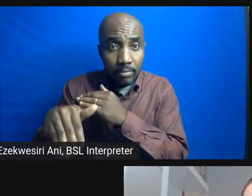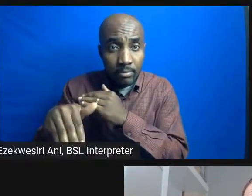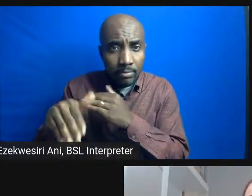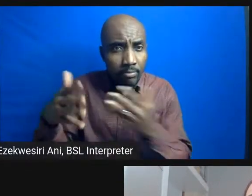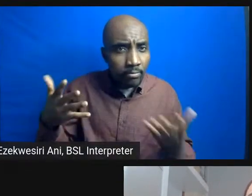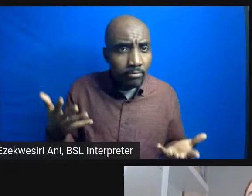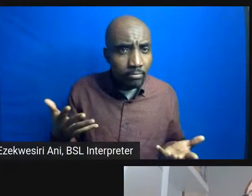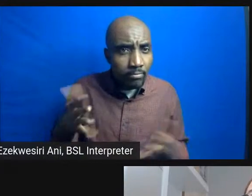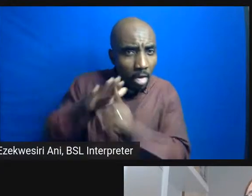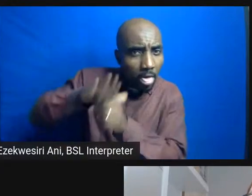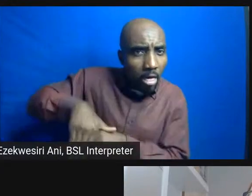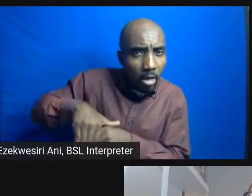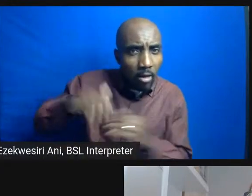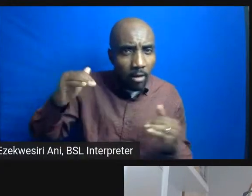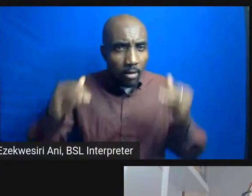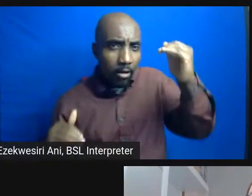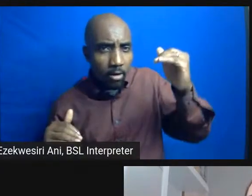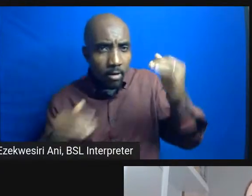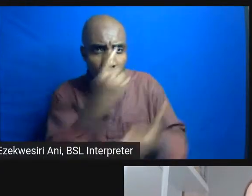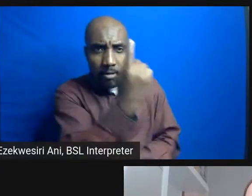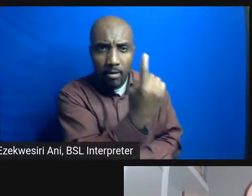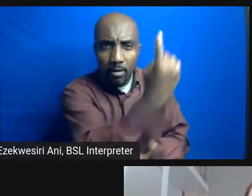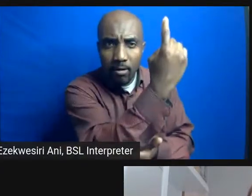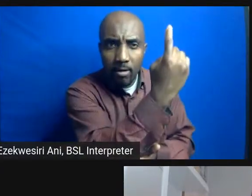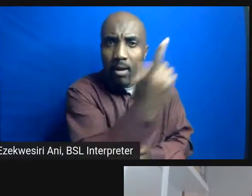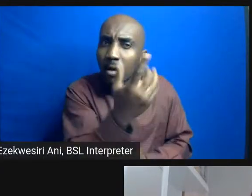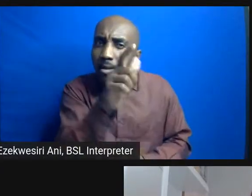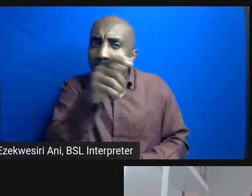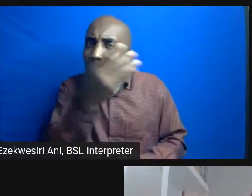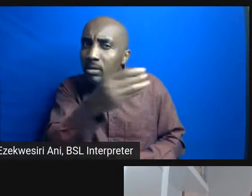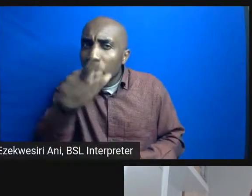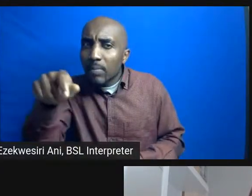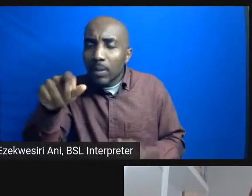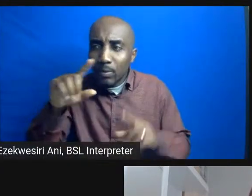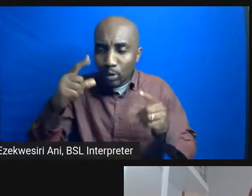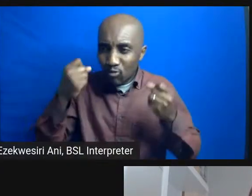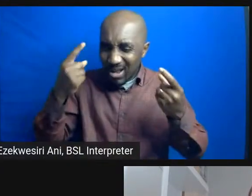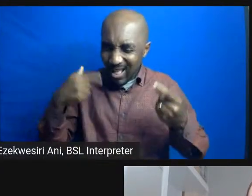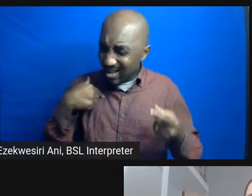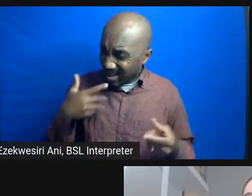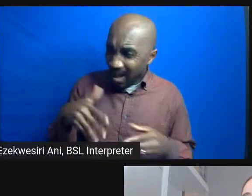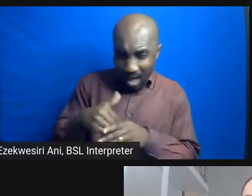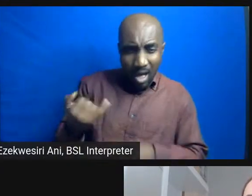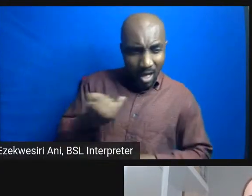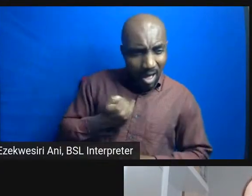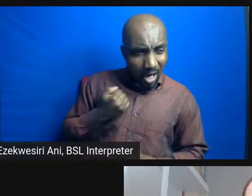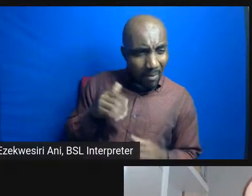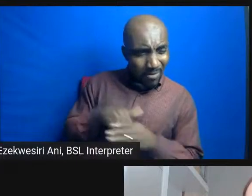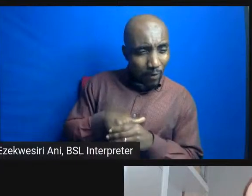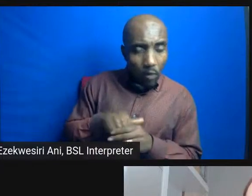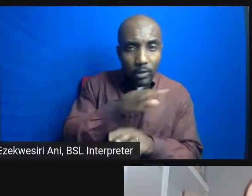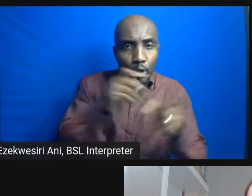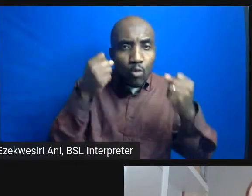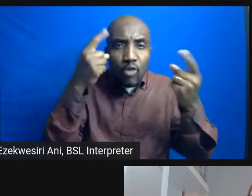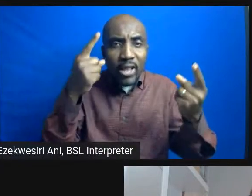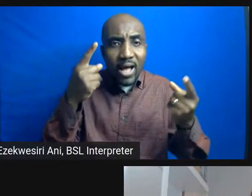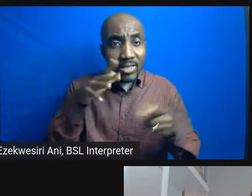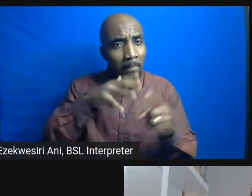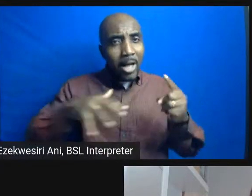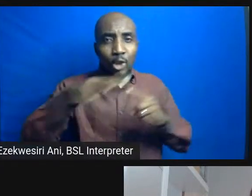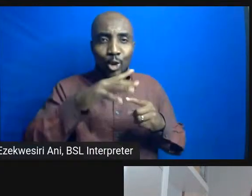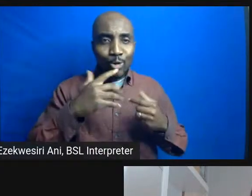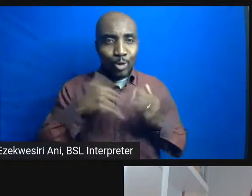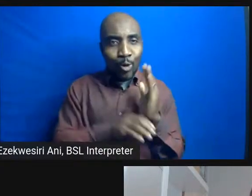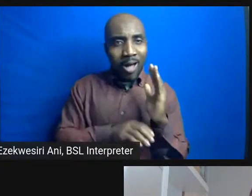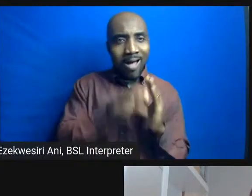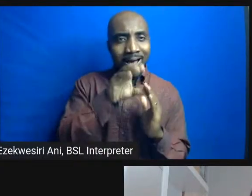Sometimes people cannot see how they are complicit if they do not consider their individual social position as powerful. But the